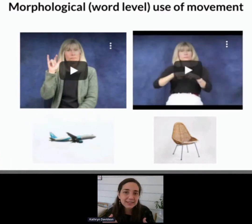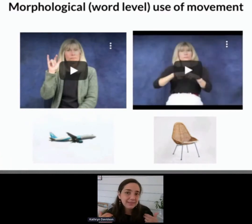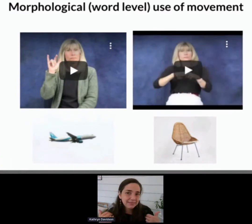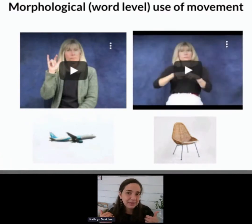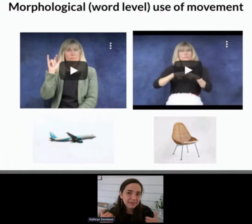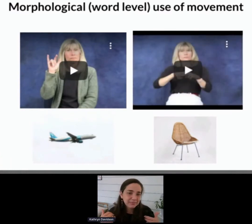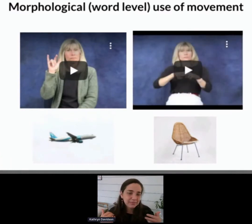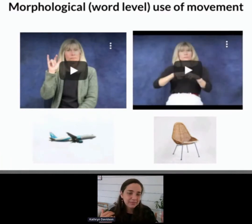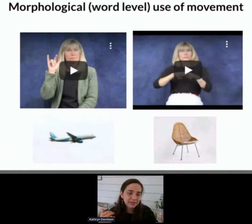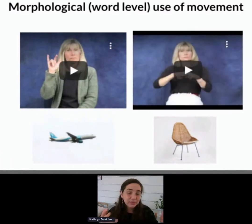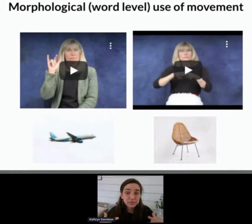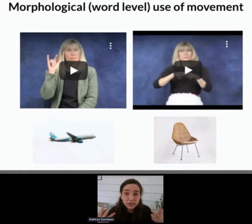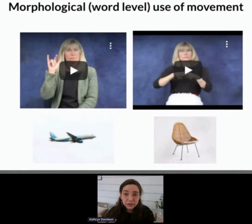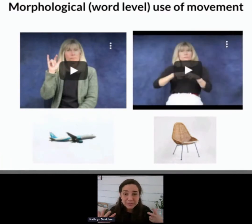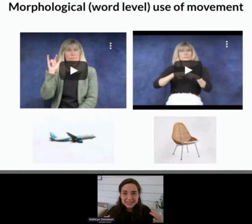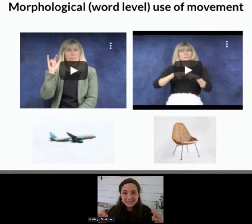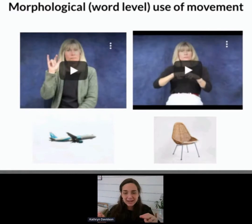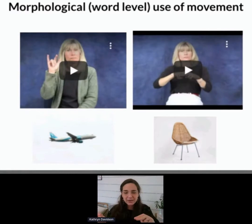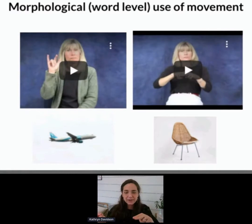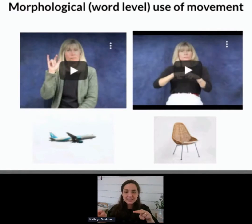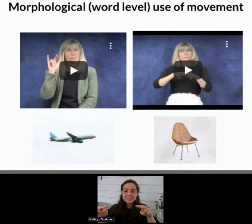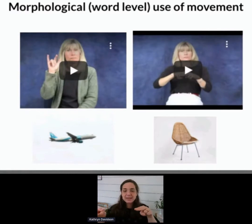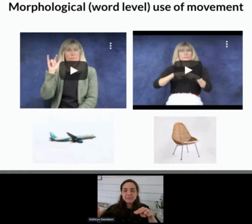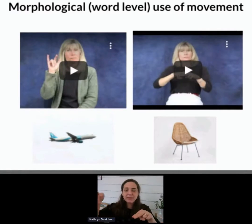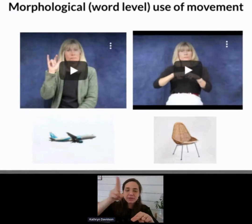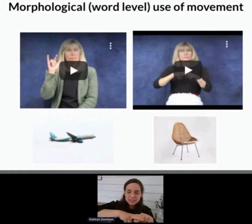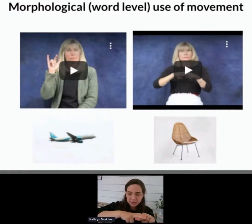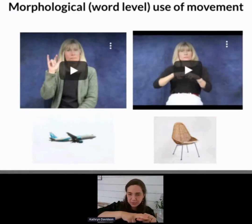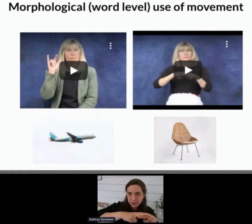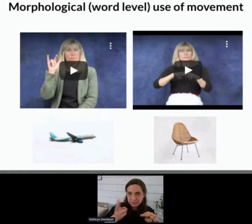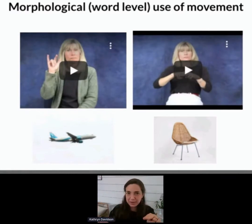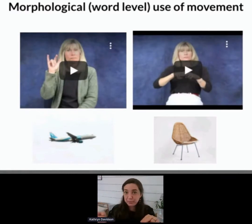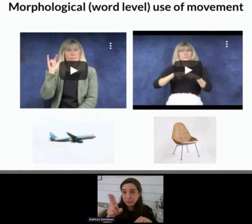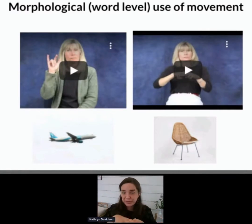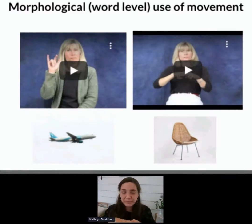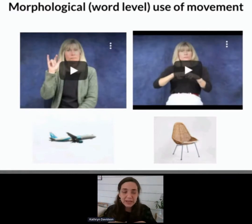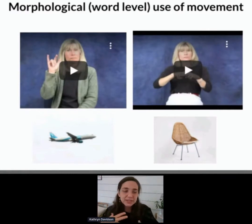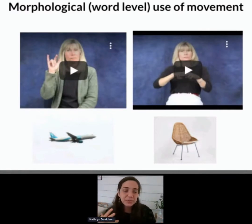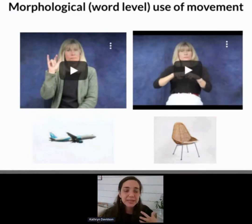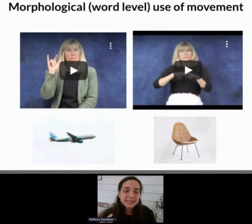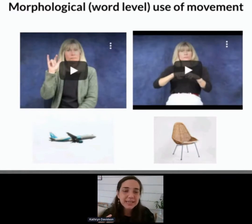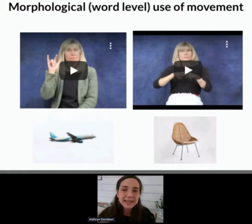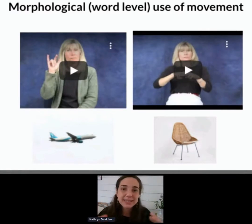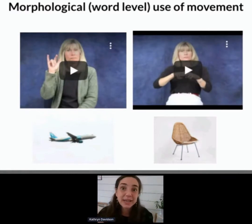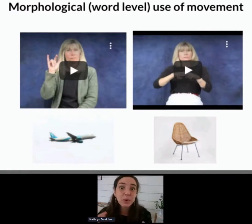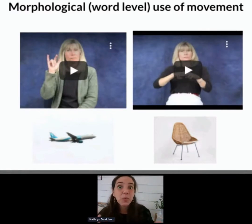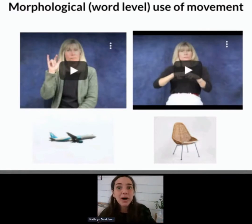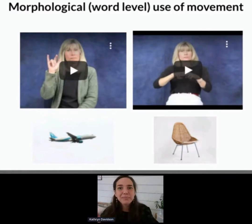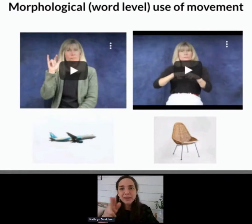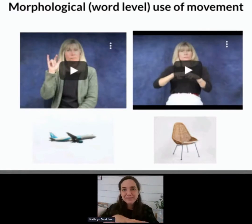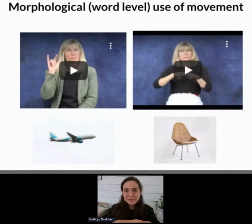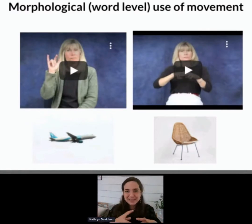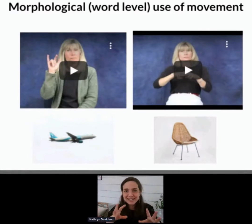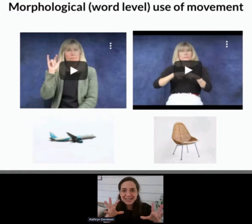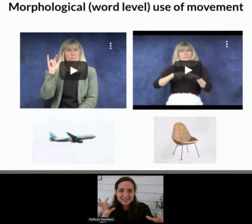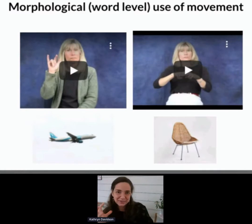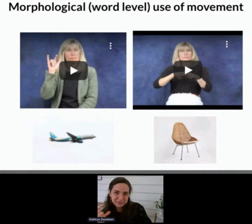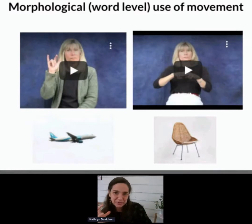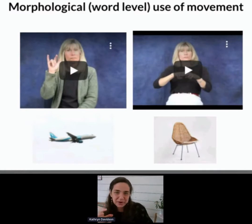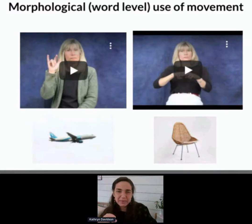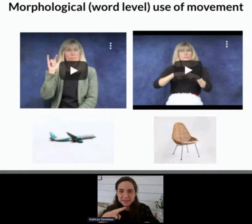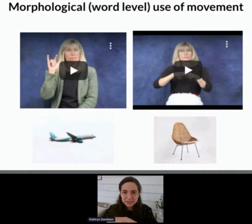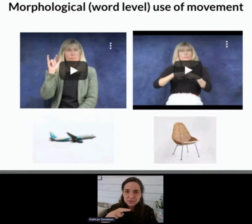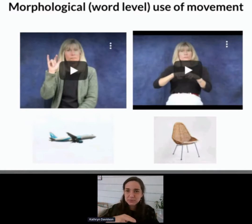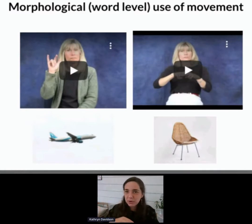And the verb sit down is the same thing, but just like with one big movement. So you can see that this like one big movement takes the